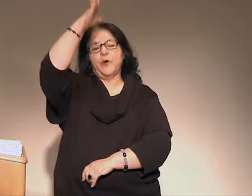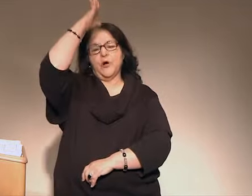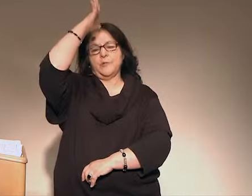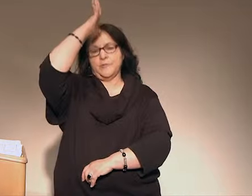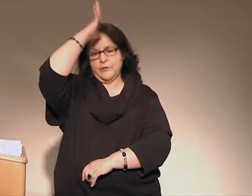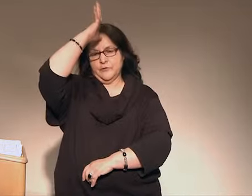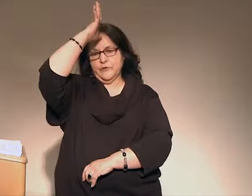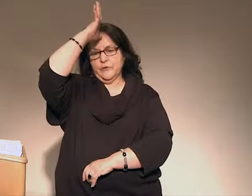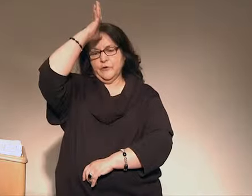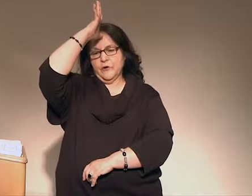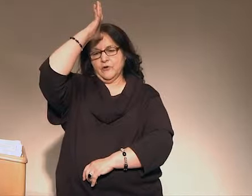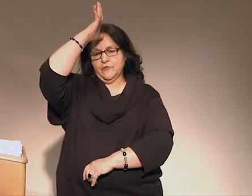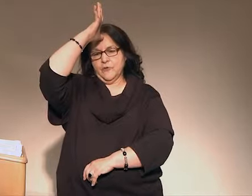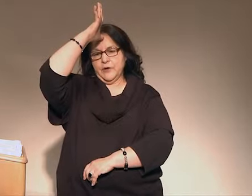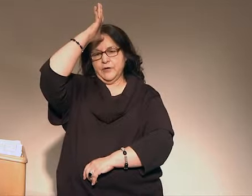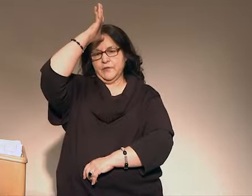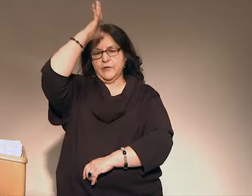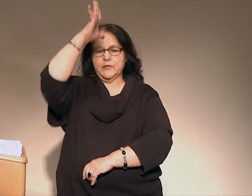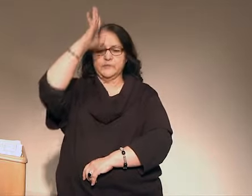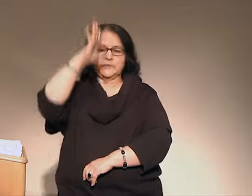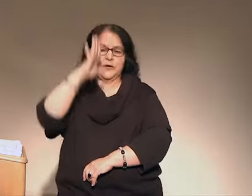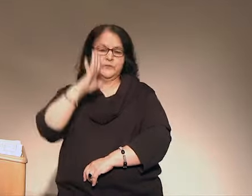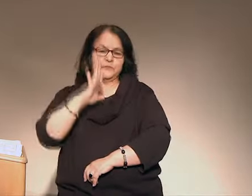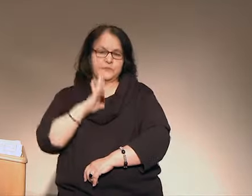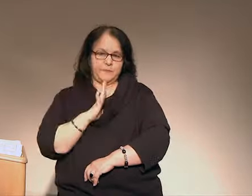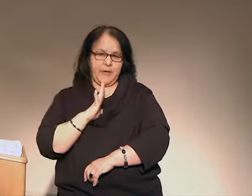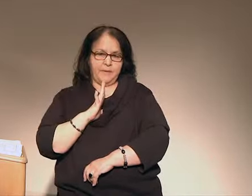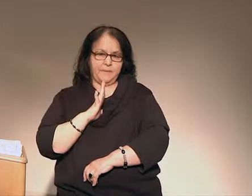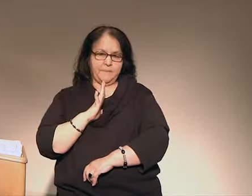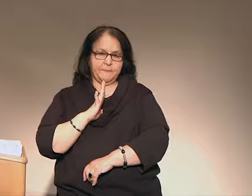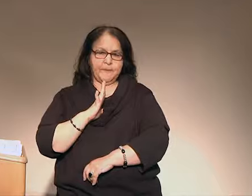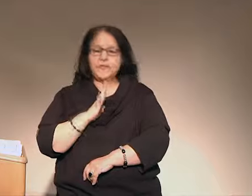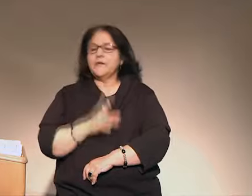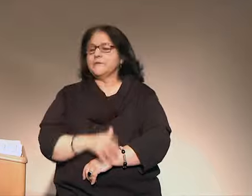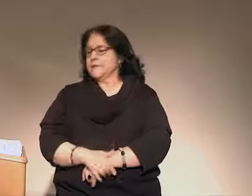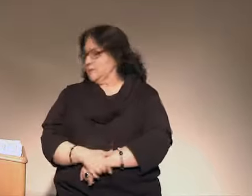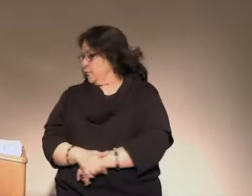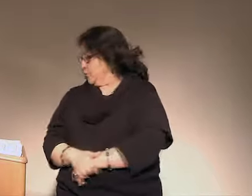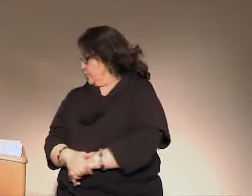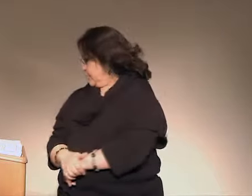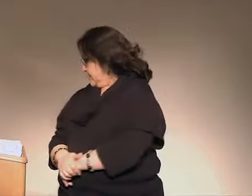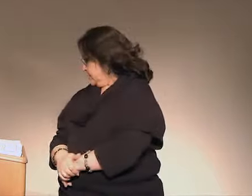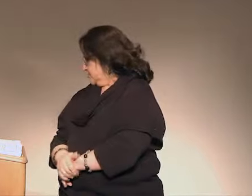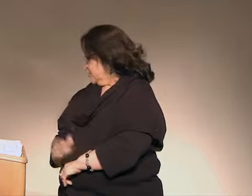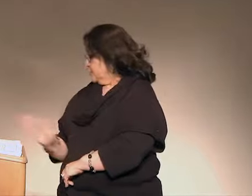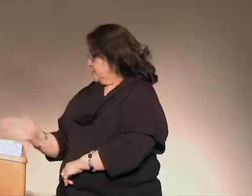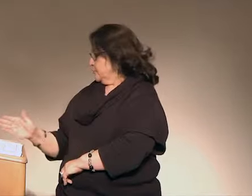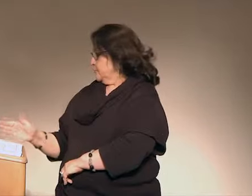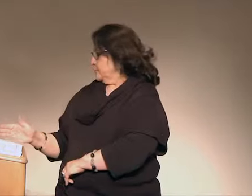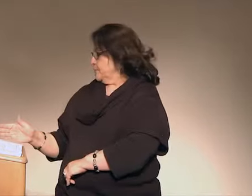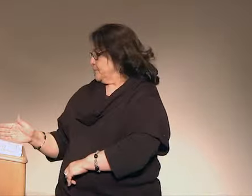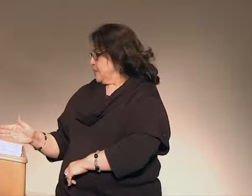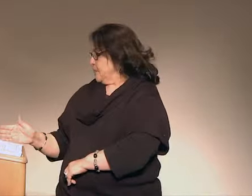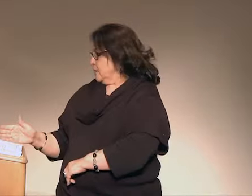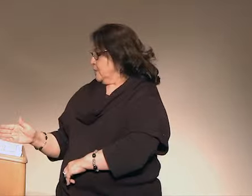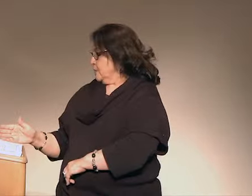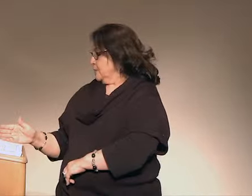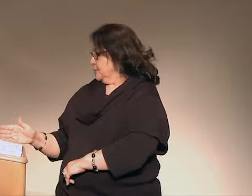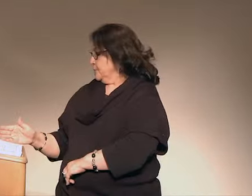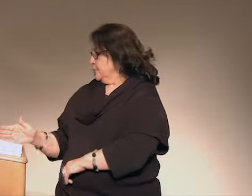palm up here on your forehead, and then it comes down. This is man. The word right next to it, they're